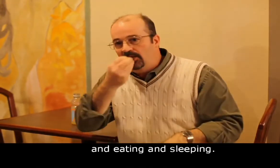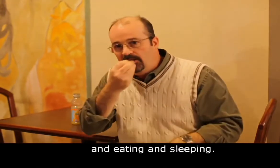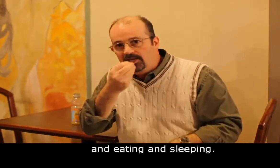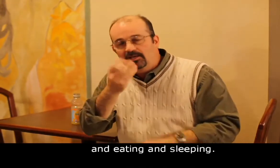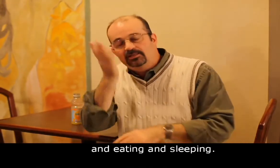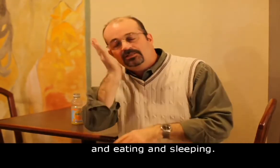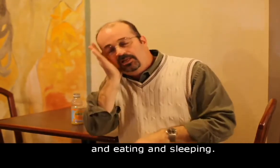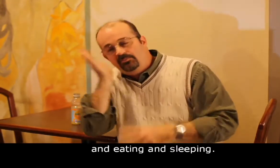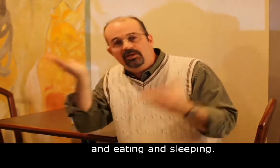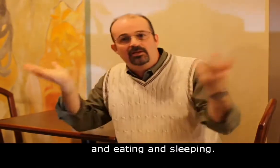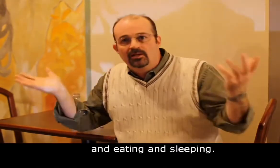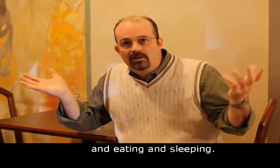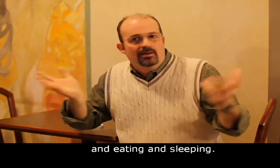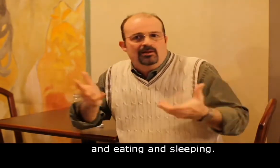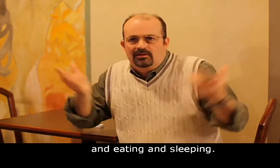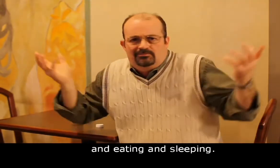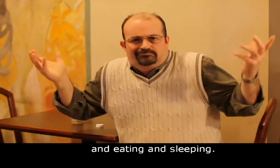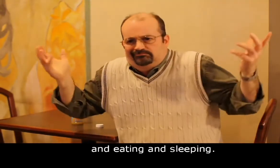eating and sleeping,